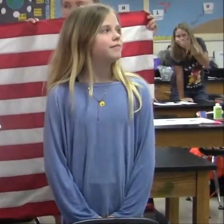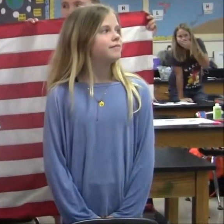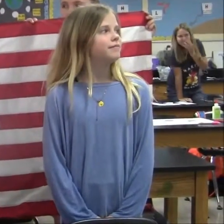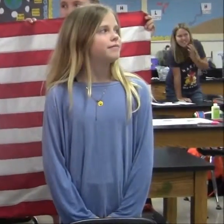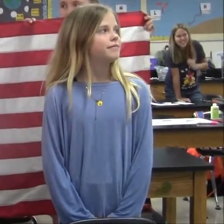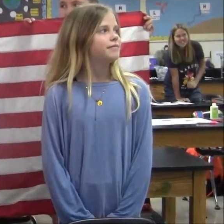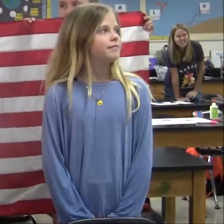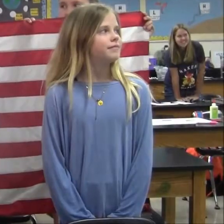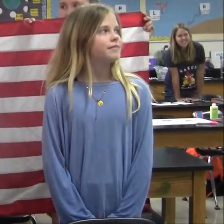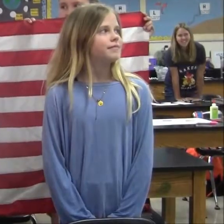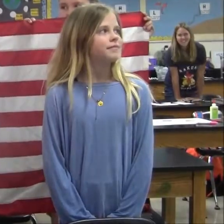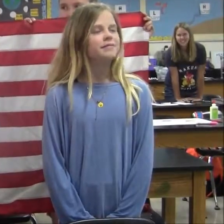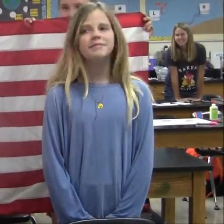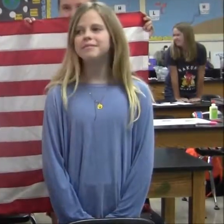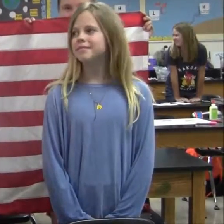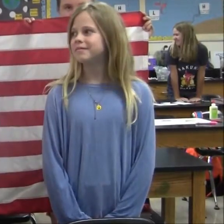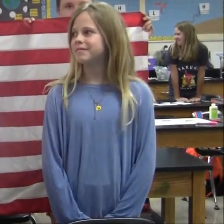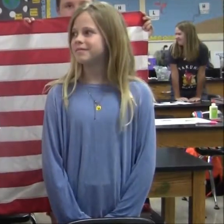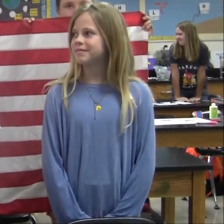remain standing for a moment of silence.